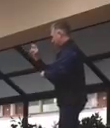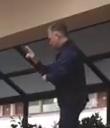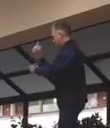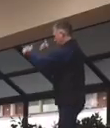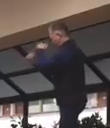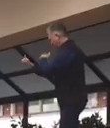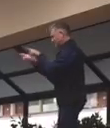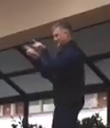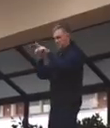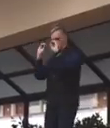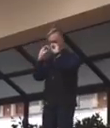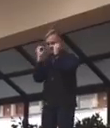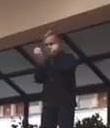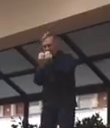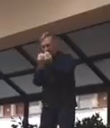and having to pay